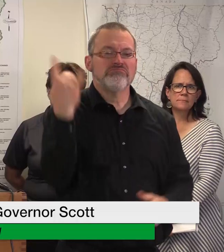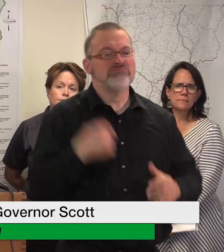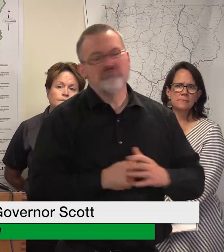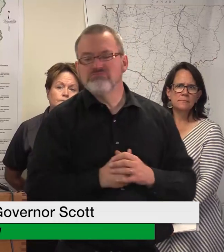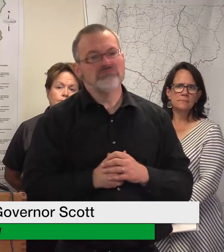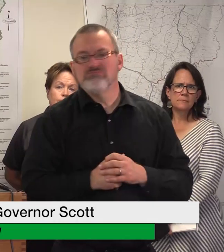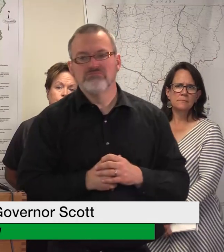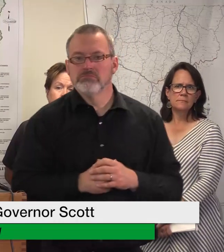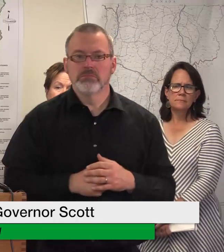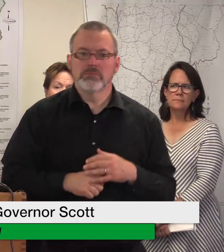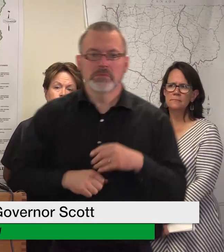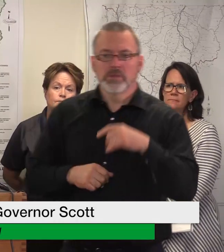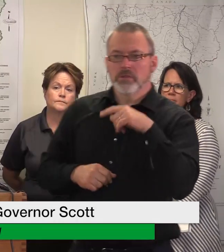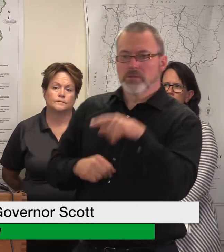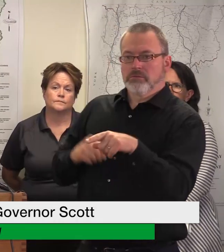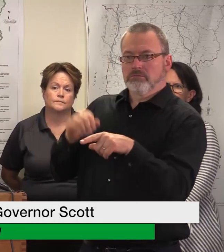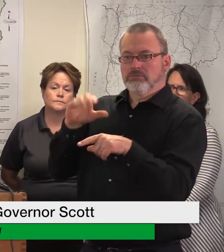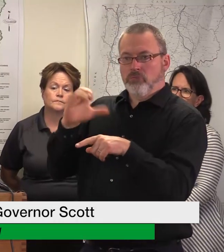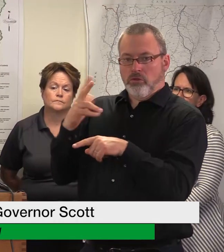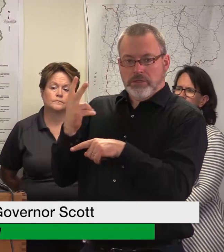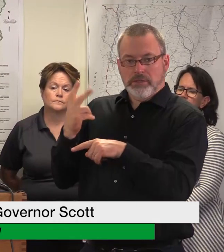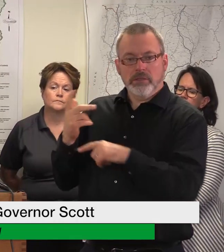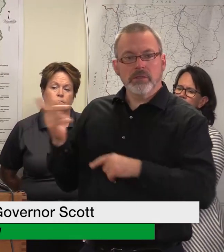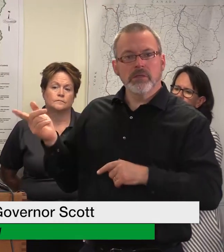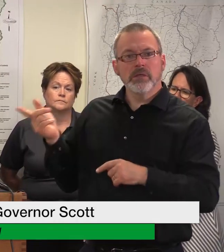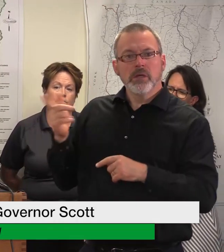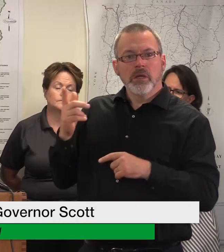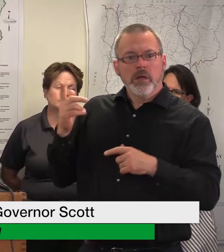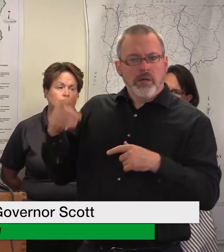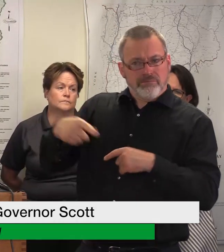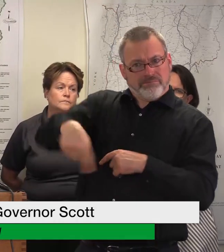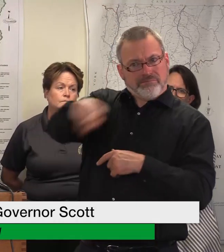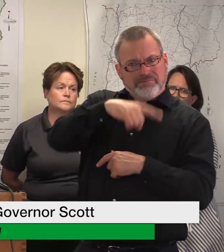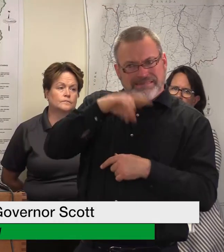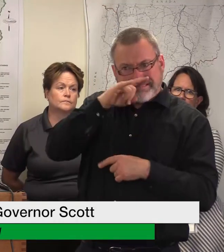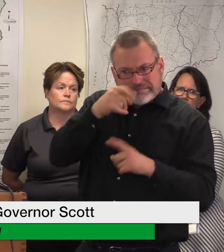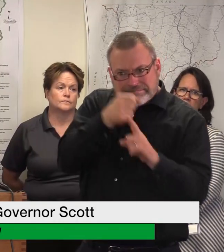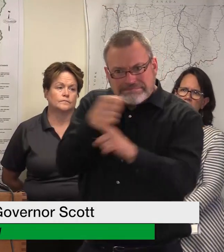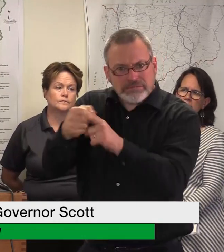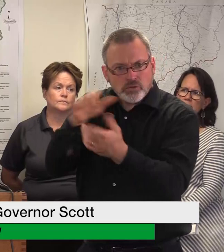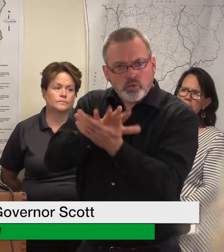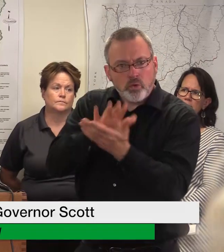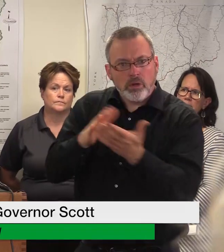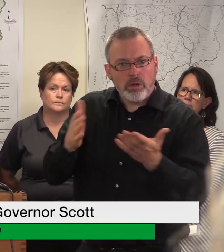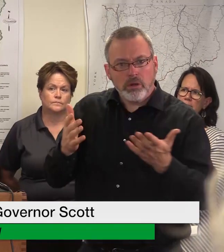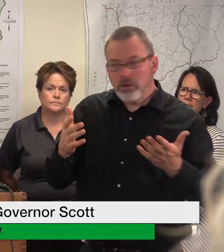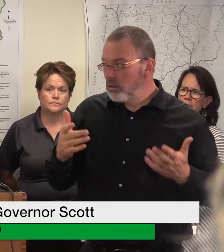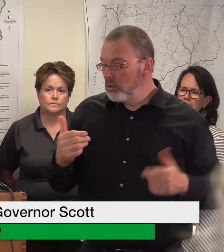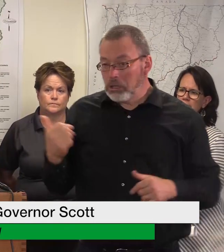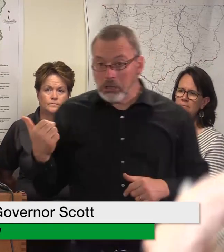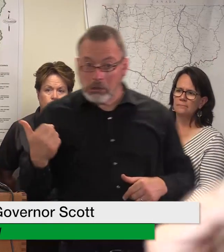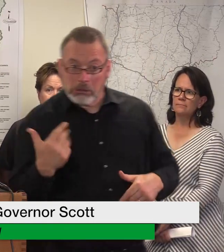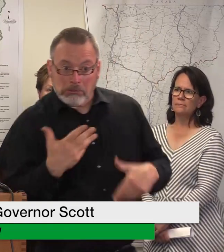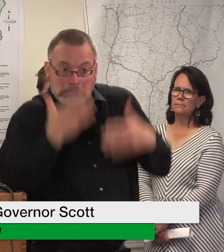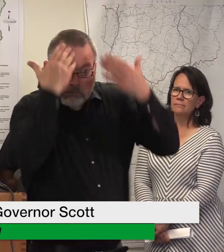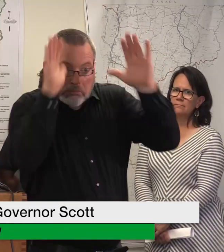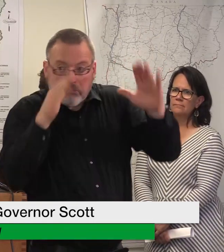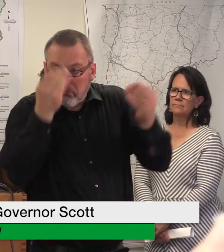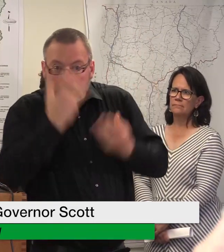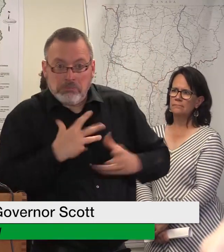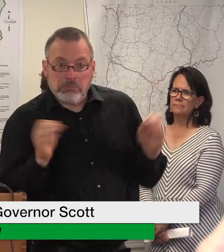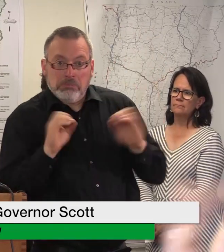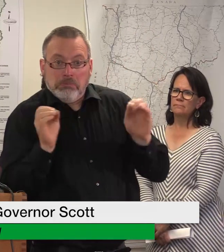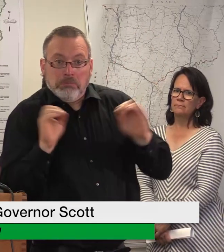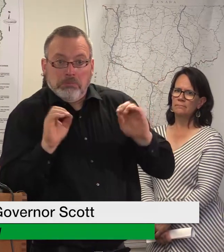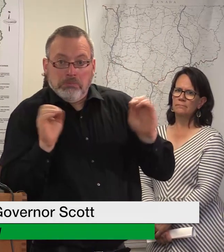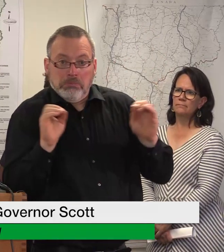idea how many kids have been affected? I don't know. I don't know if there's any kids. I want to be clear about that.